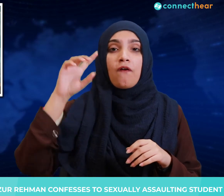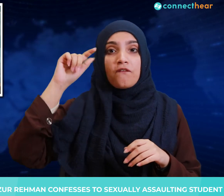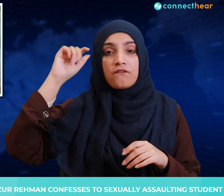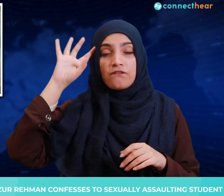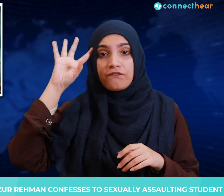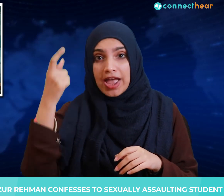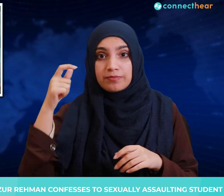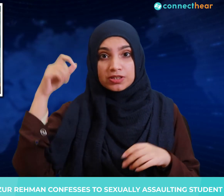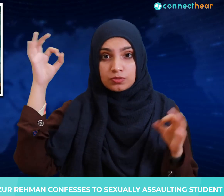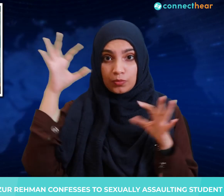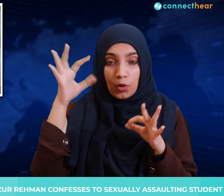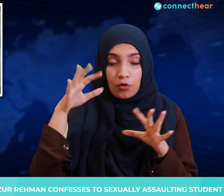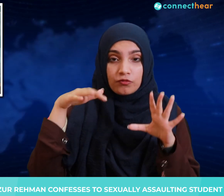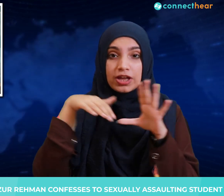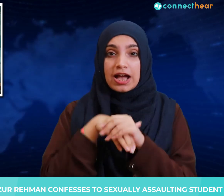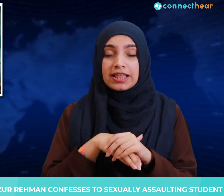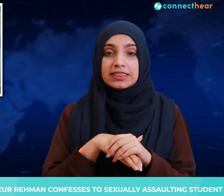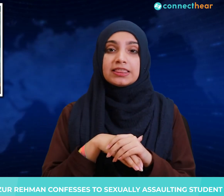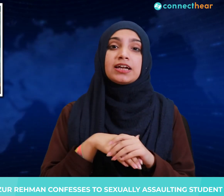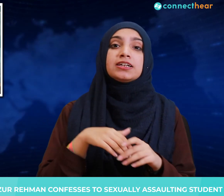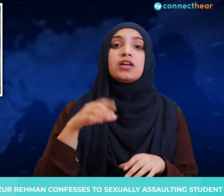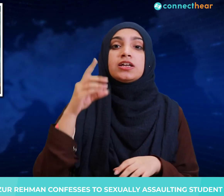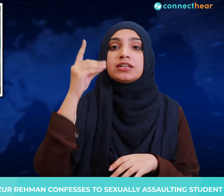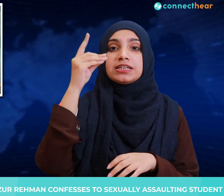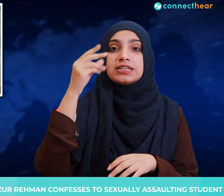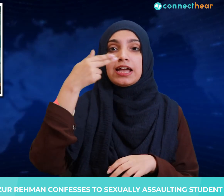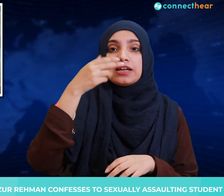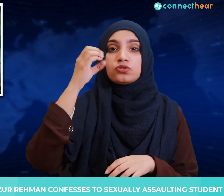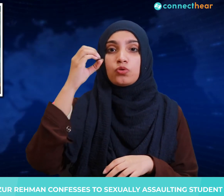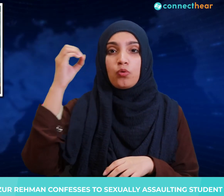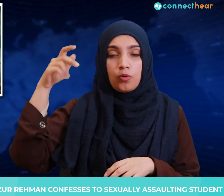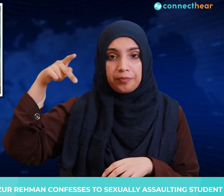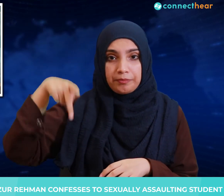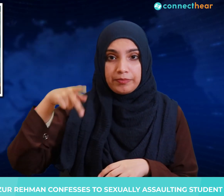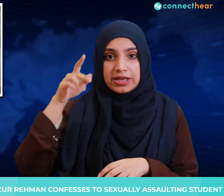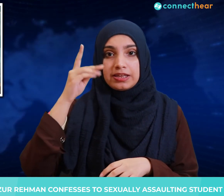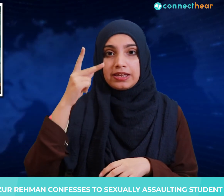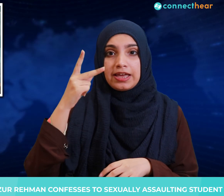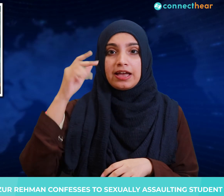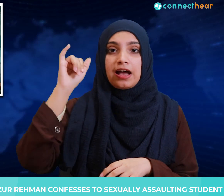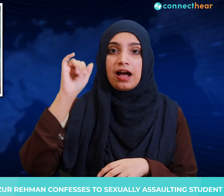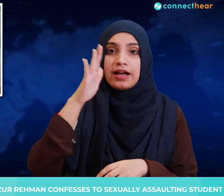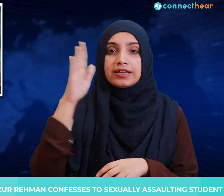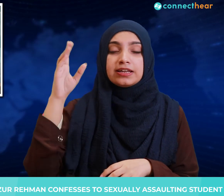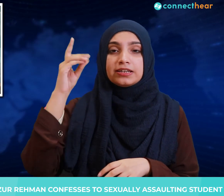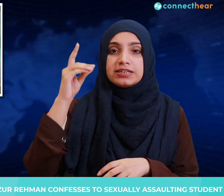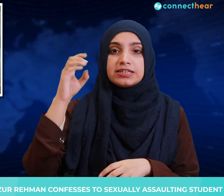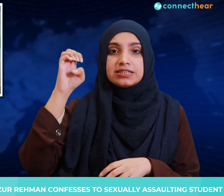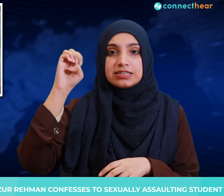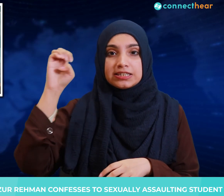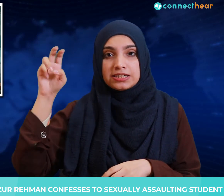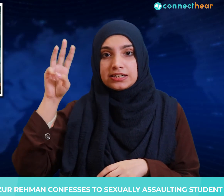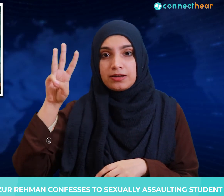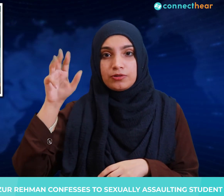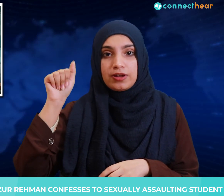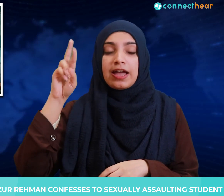their favorite couple, Sajal Ali and Ahadra Zamir, share the screen once again, the majority demands its